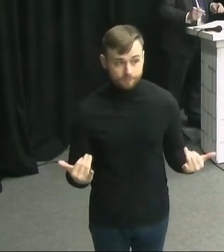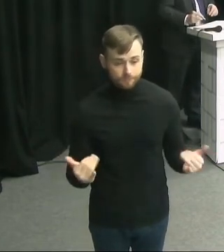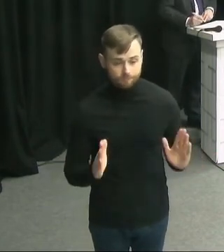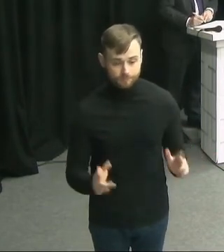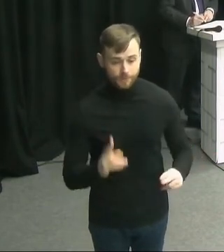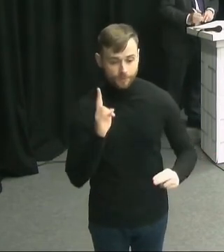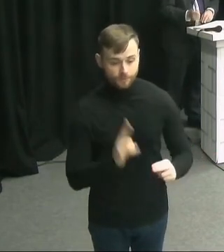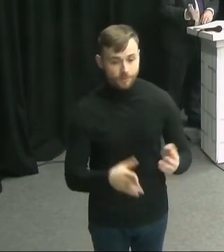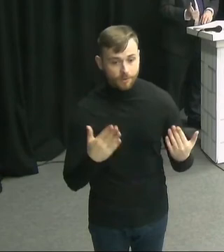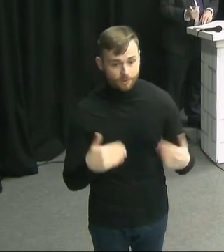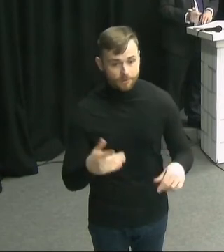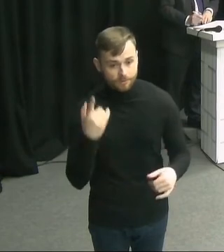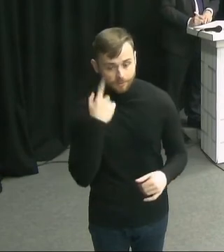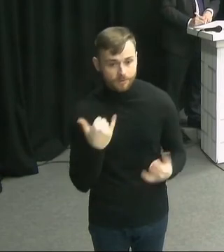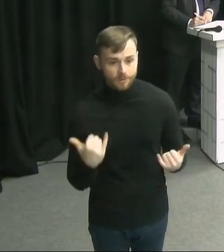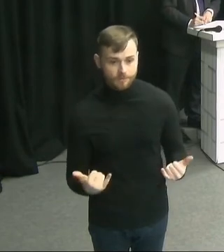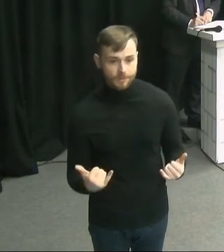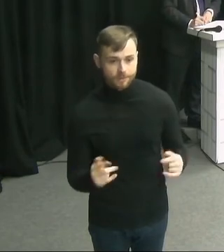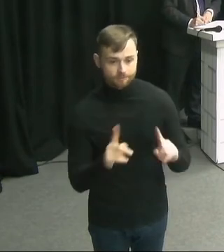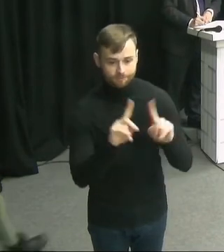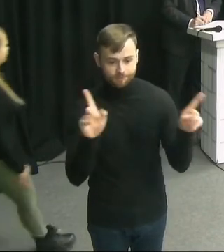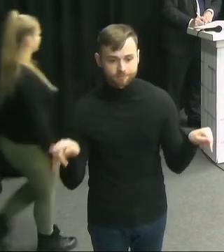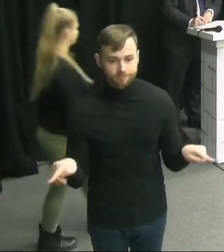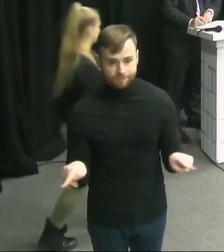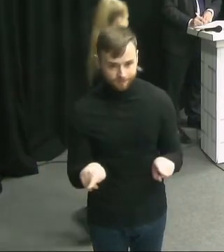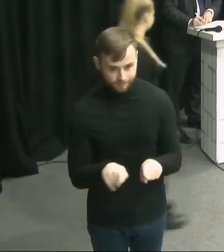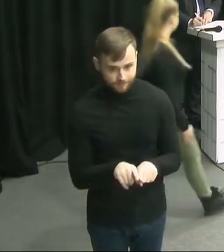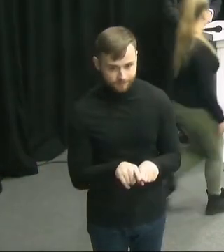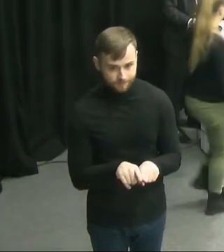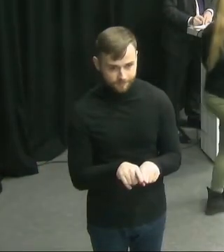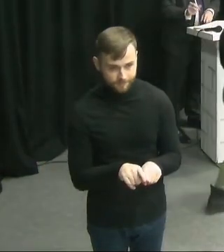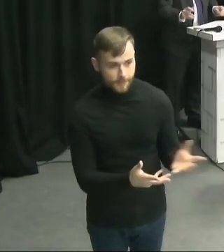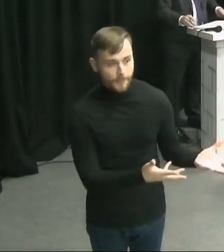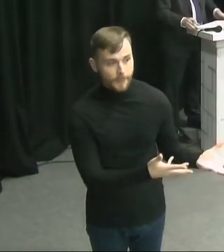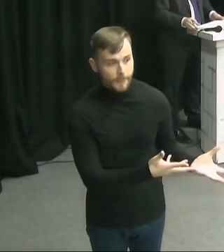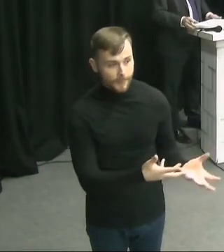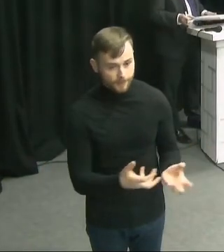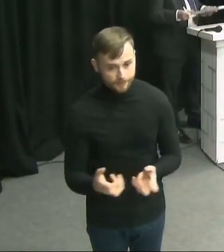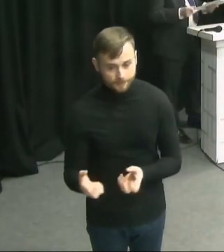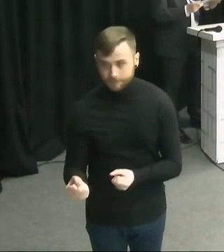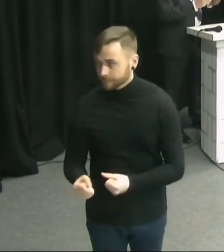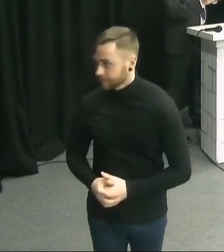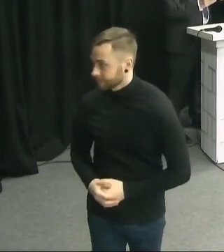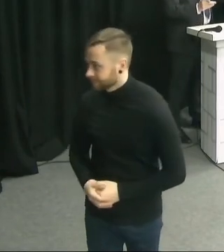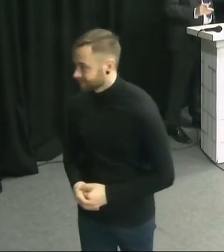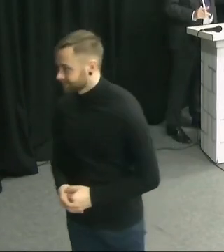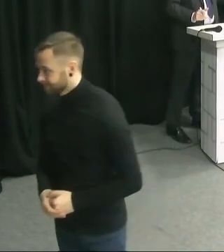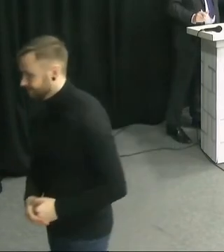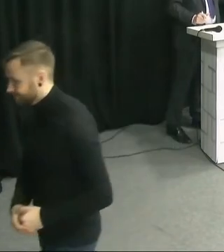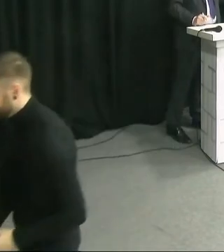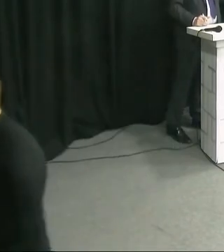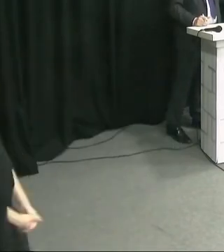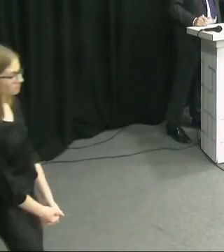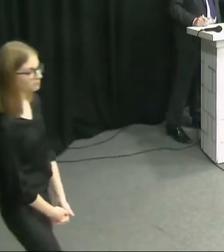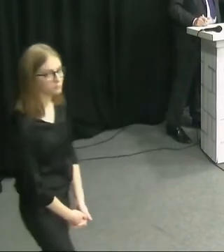goals. Well, great, thanks a lot. We're finishing this part of our discussion. We will now